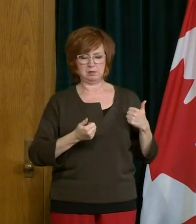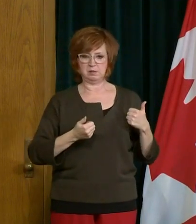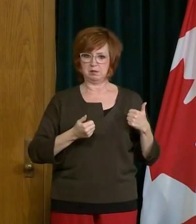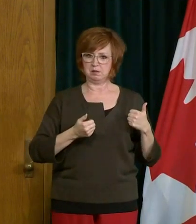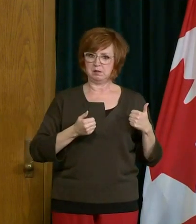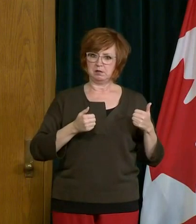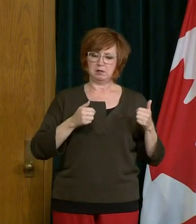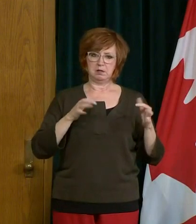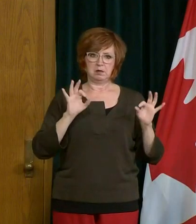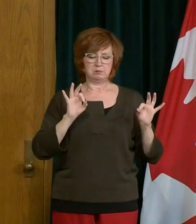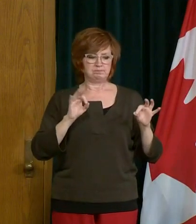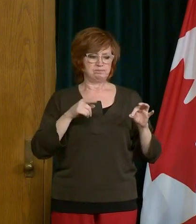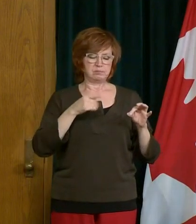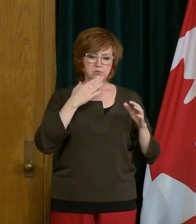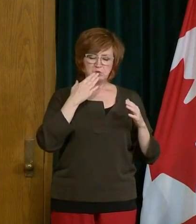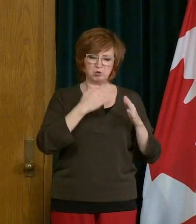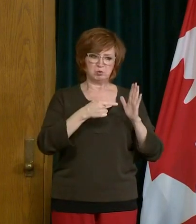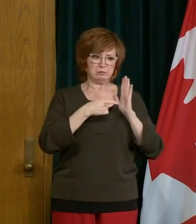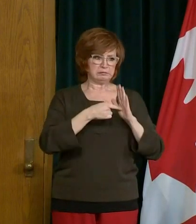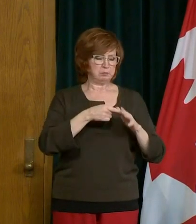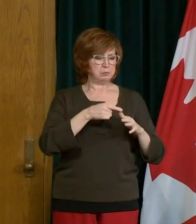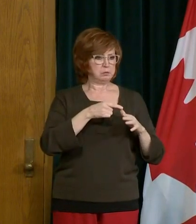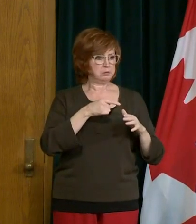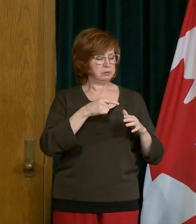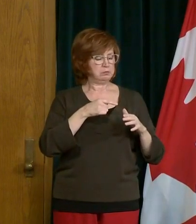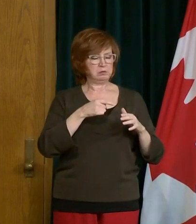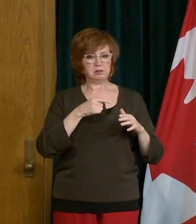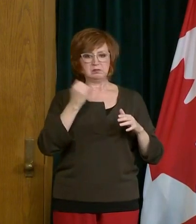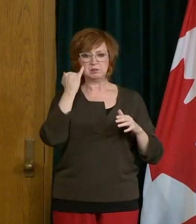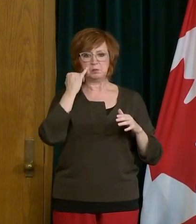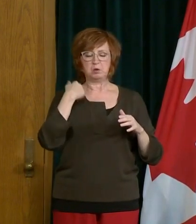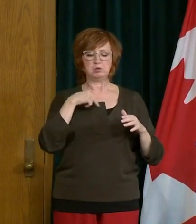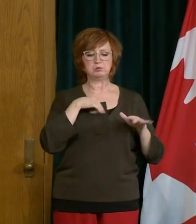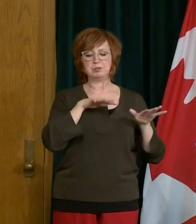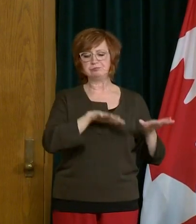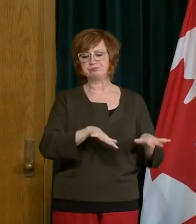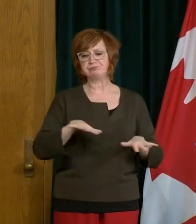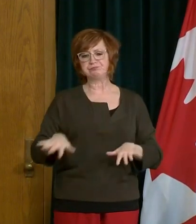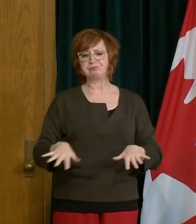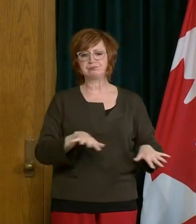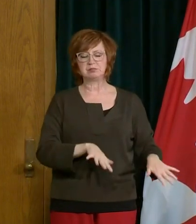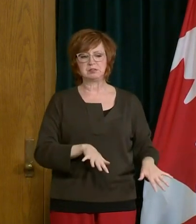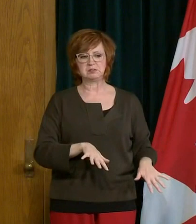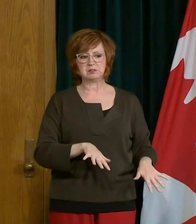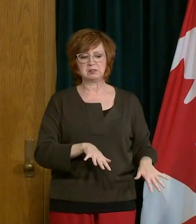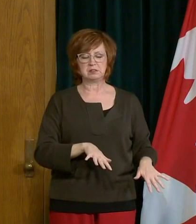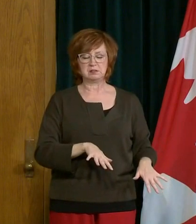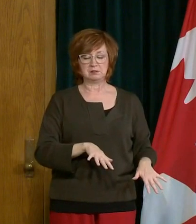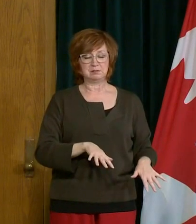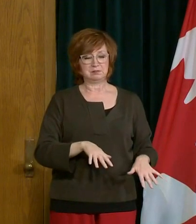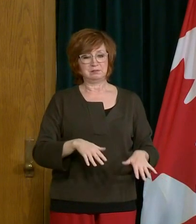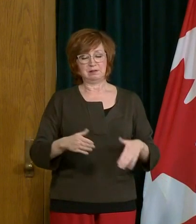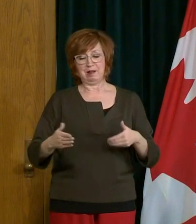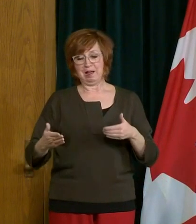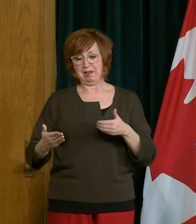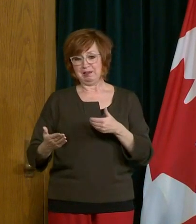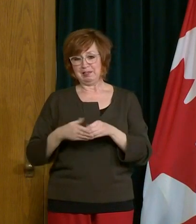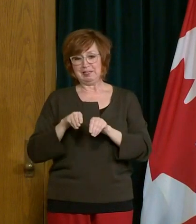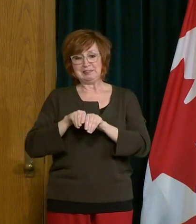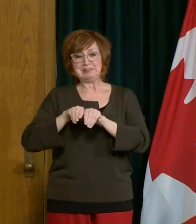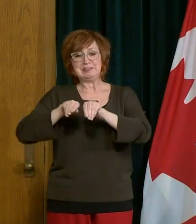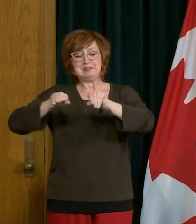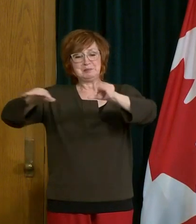this virus will spread from person to person in our communities, no matter whether you're in Loche or Estevan